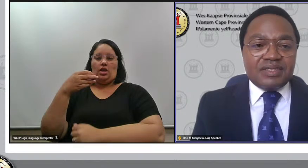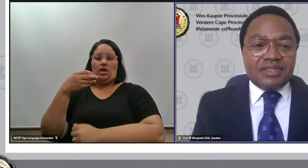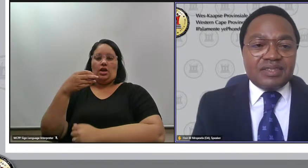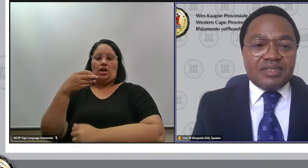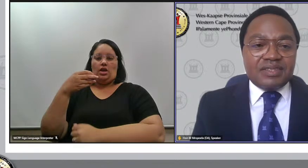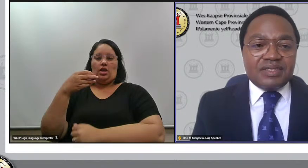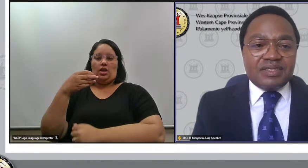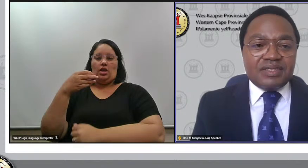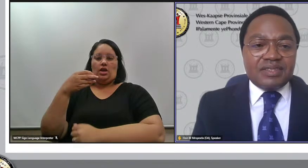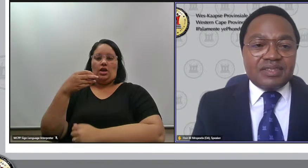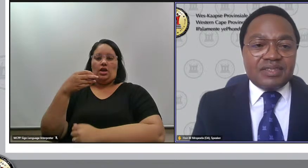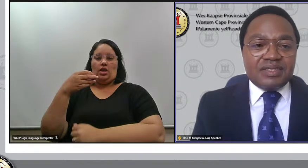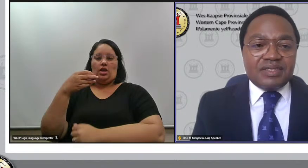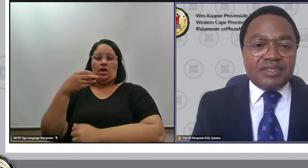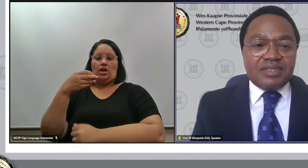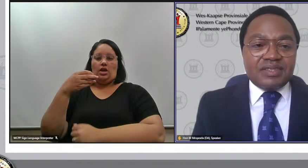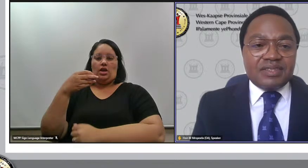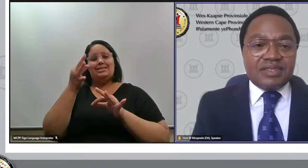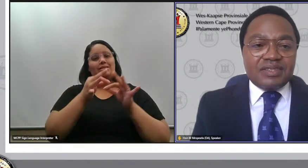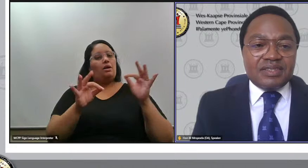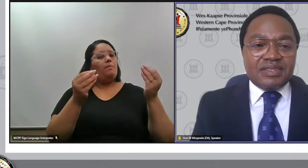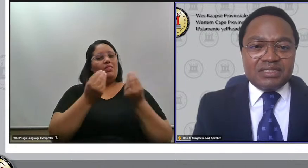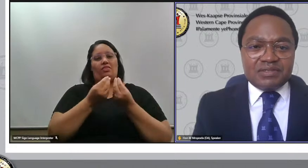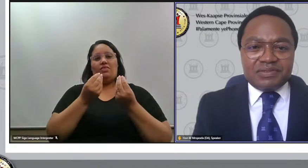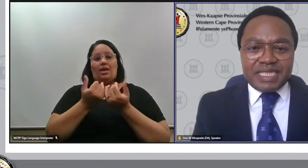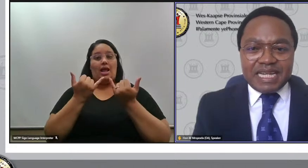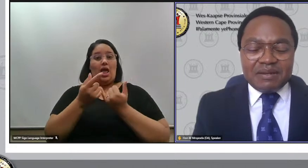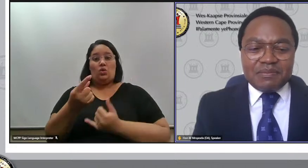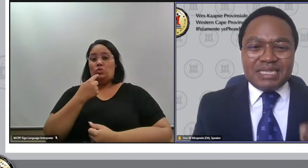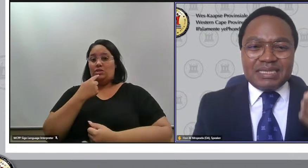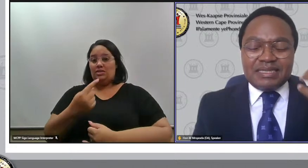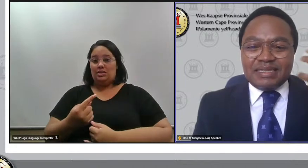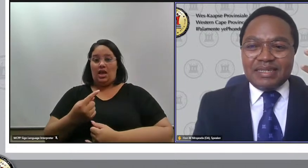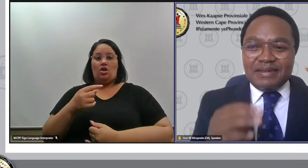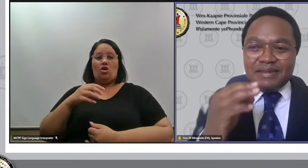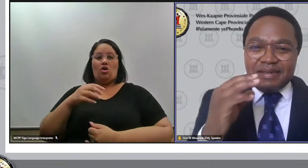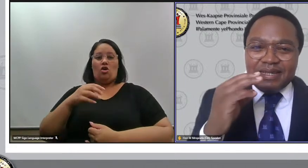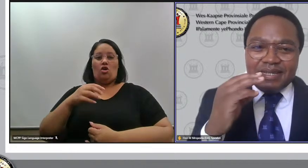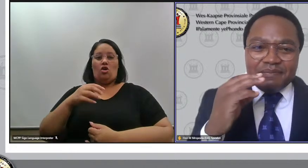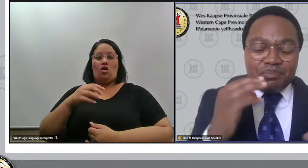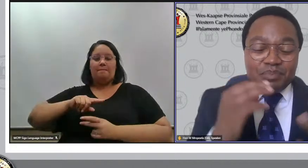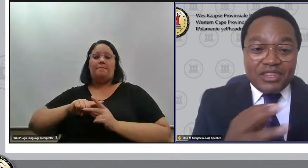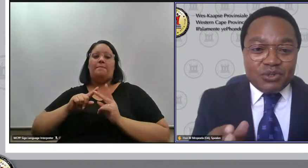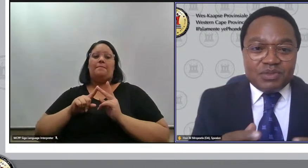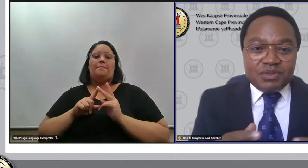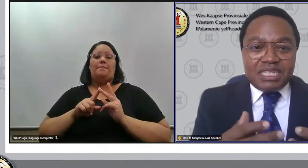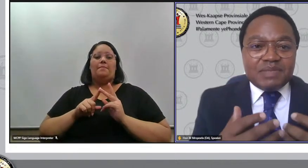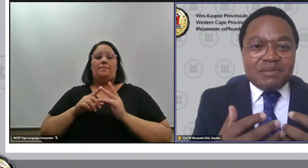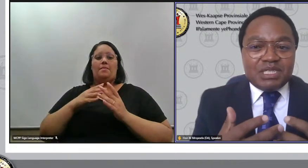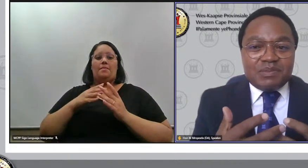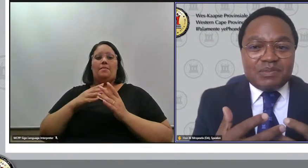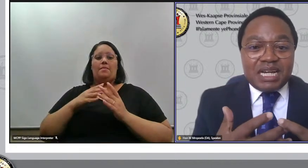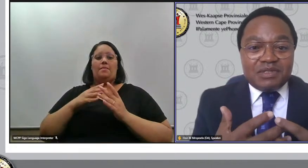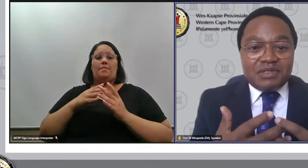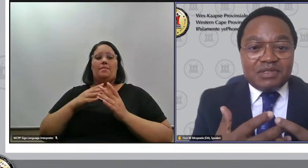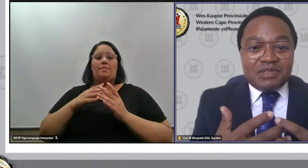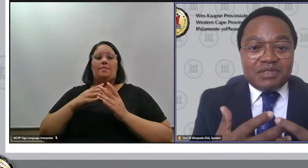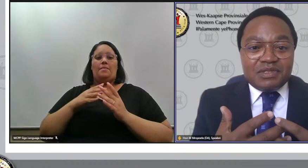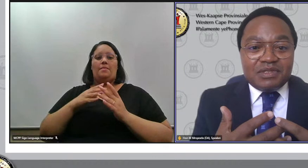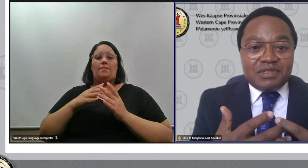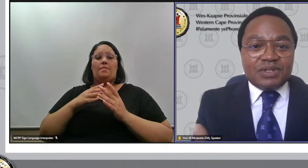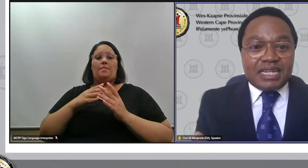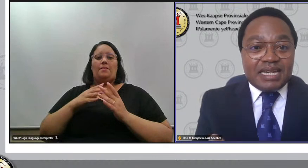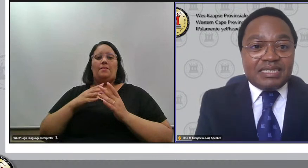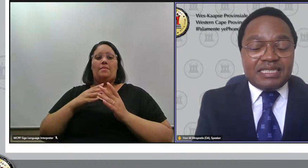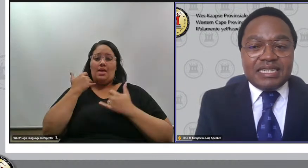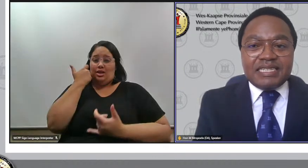that these simple things, like what you've mentioned of taps and bathrooms, sometimes it becomes